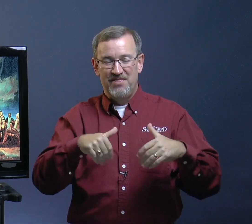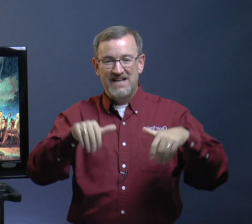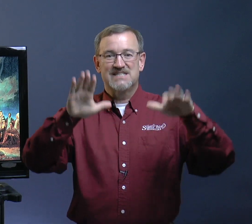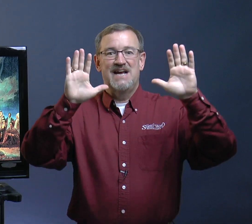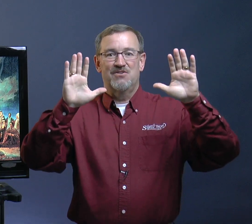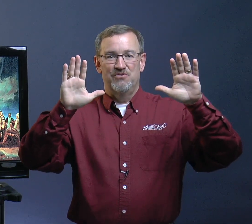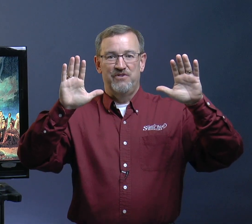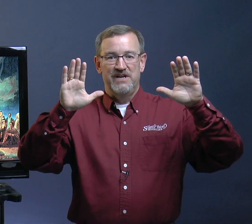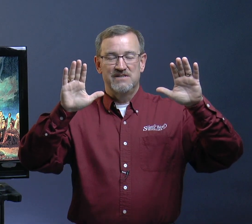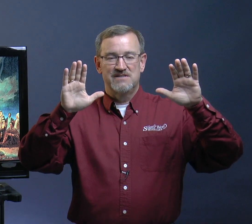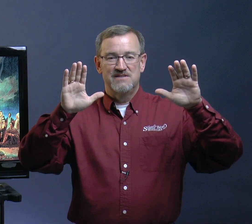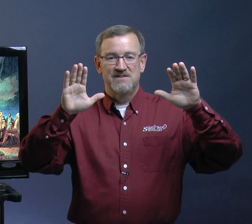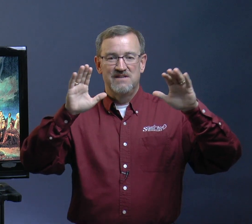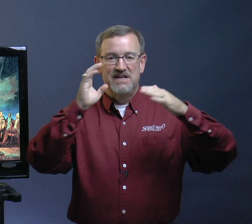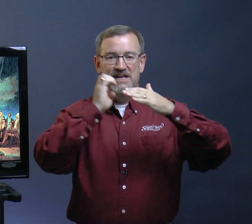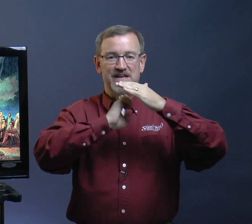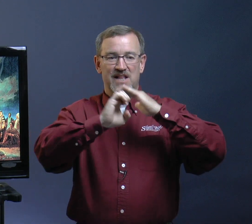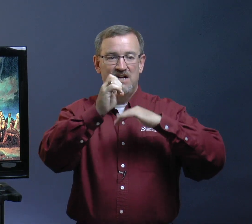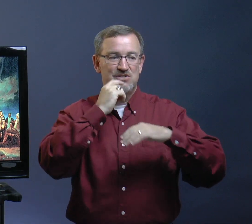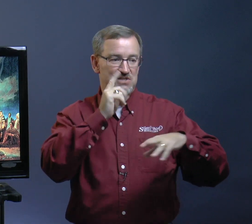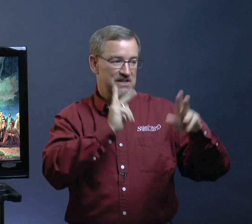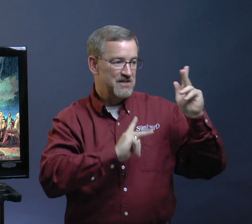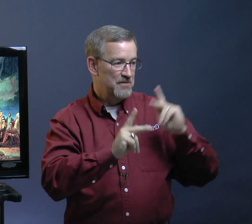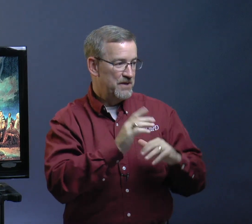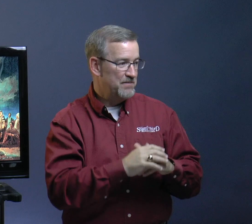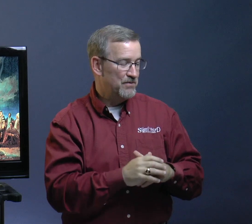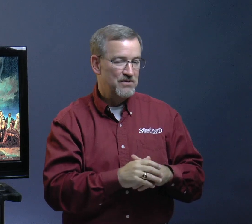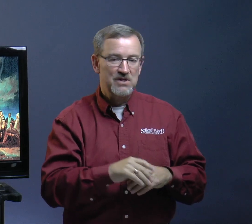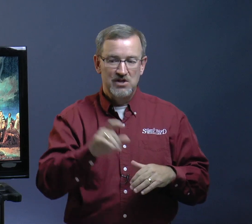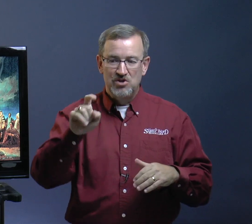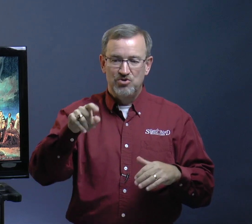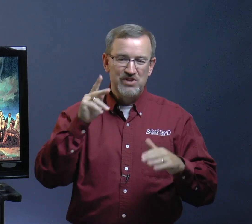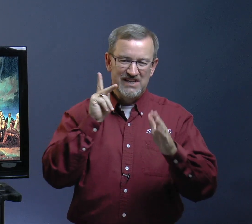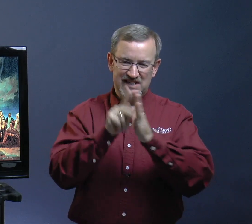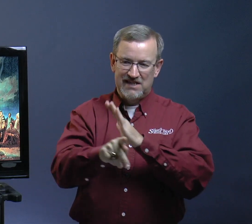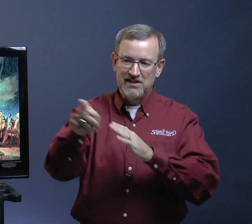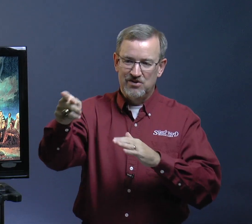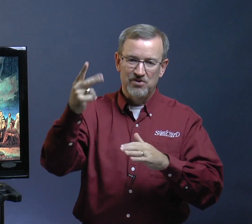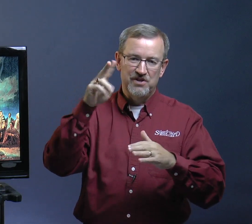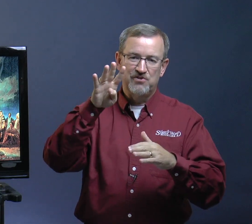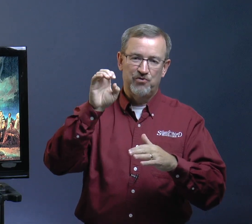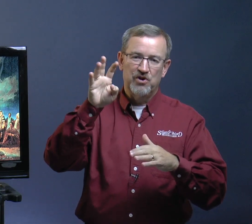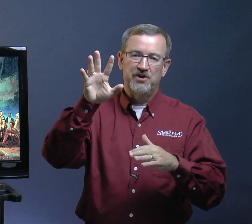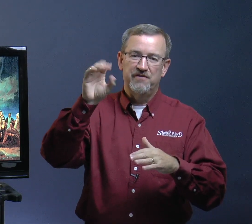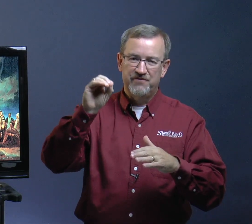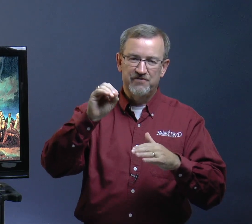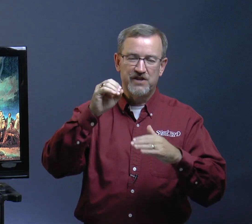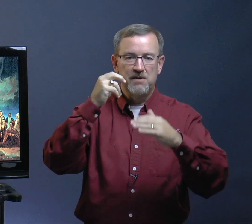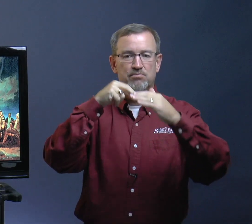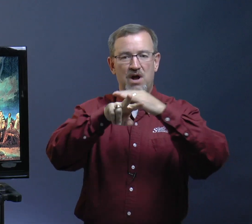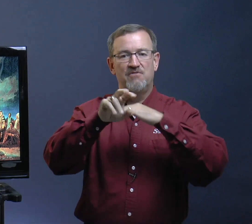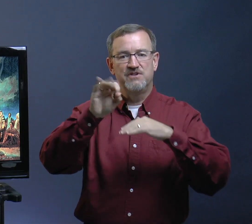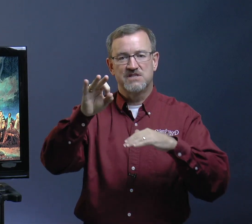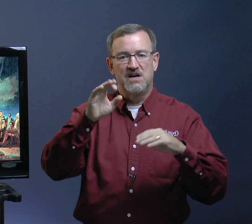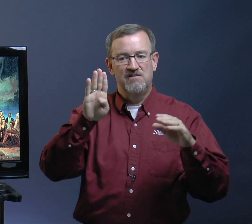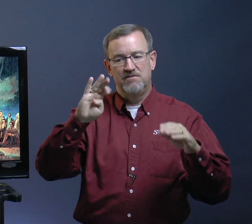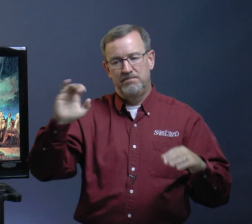that sacrifice, Elijah said to the people, you need to kill these 450 prophets of